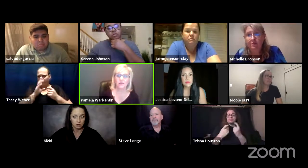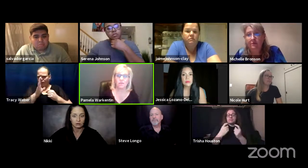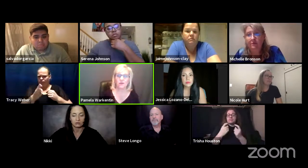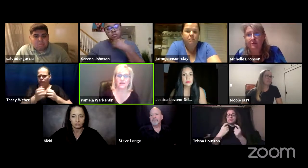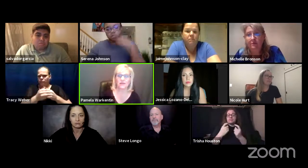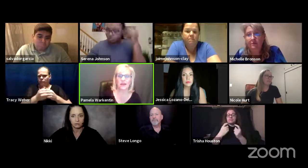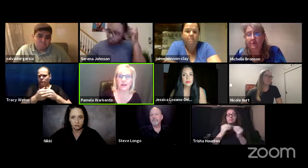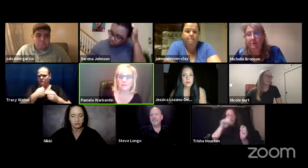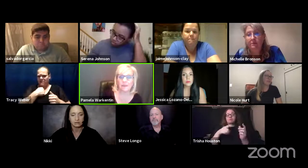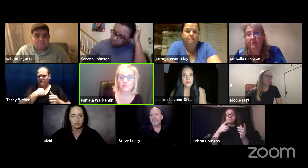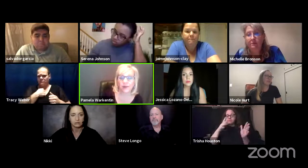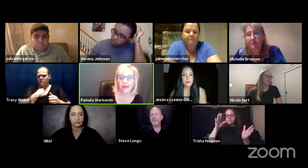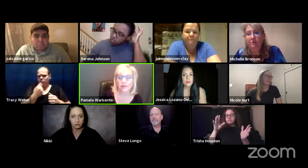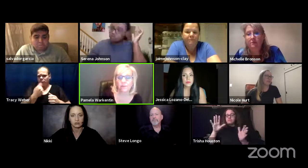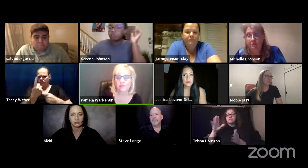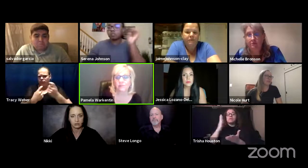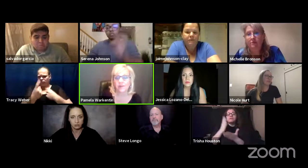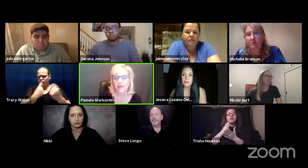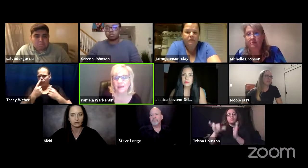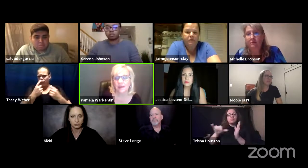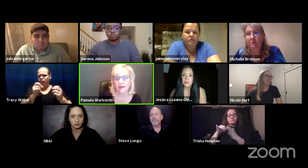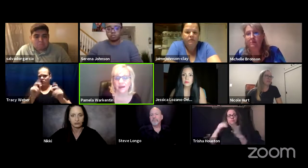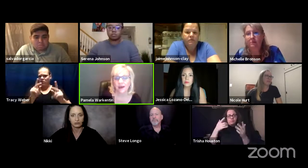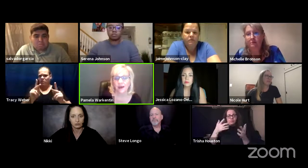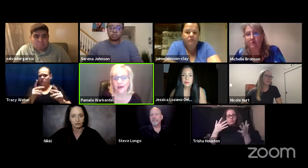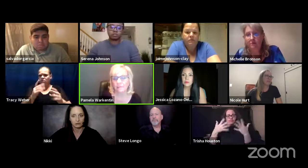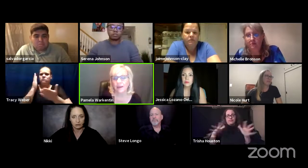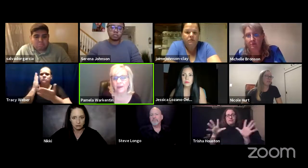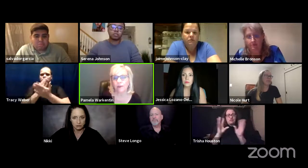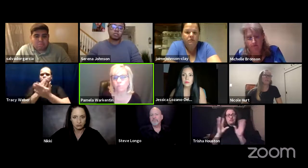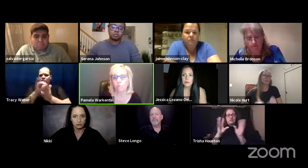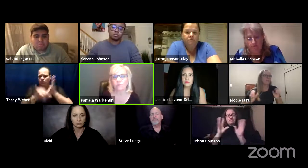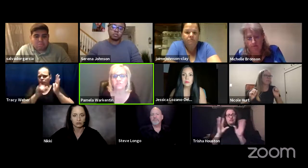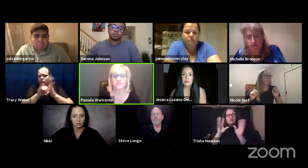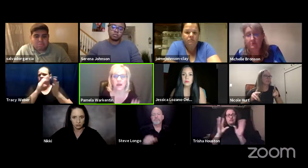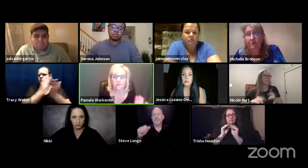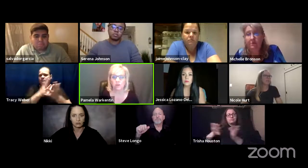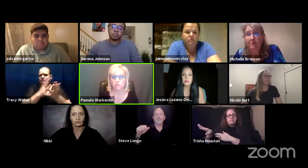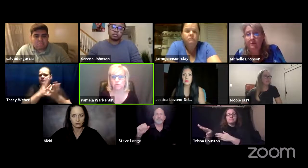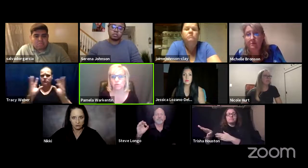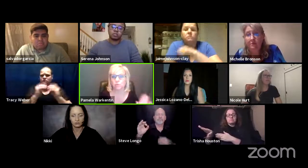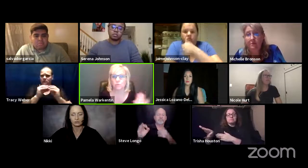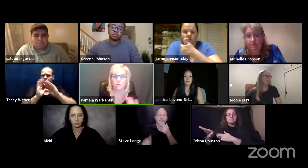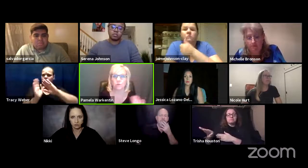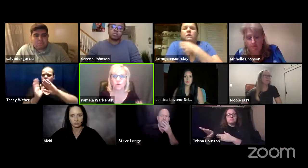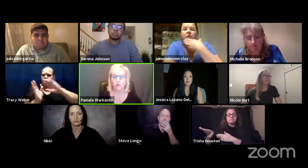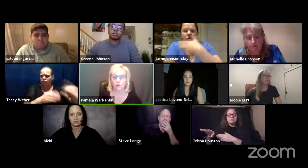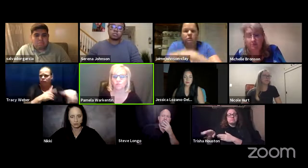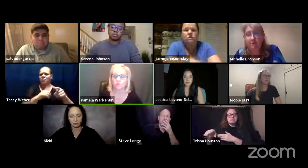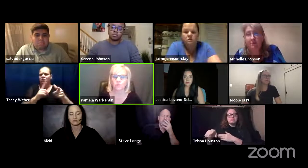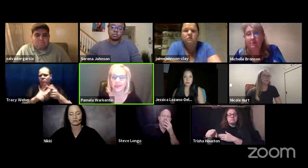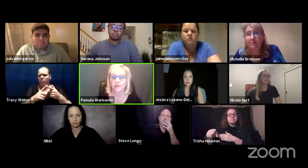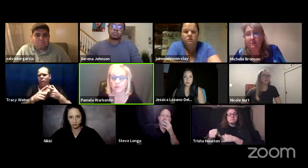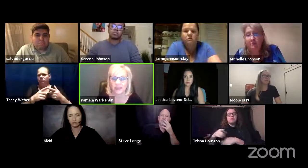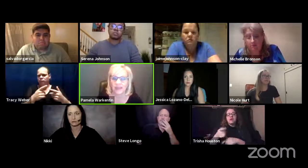you can meet directly with me. And we will stop the YouTube. We will close the regular